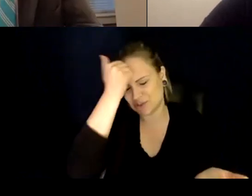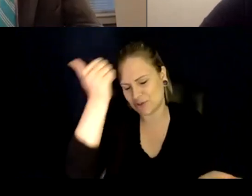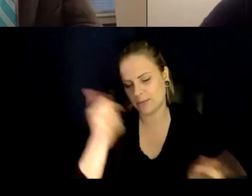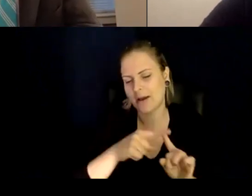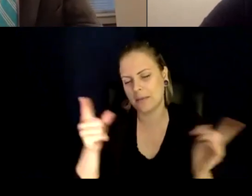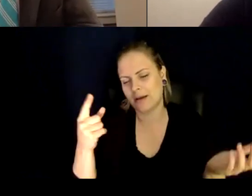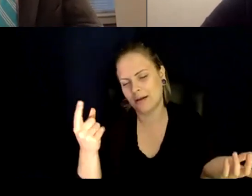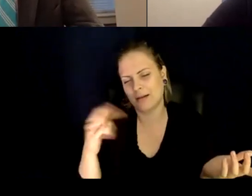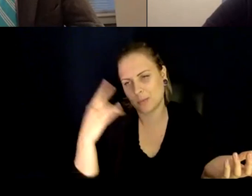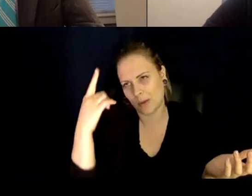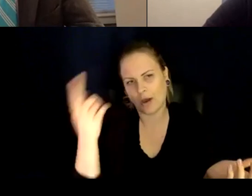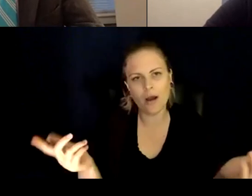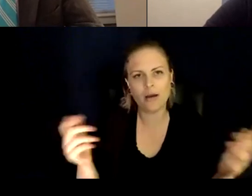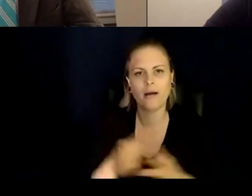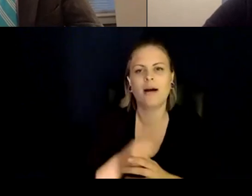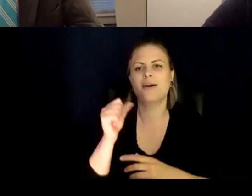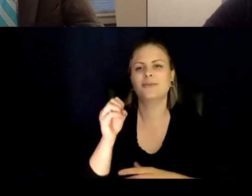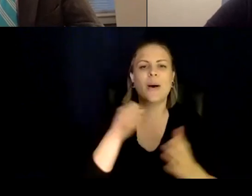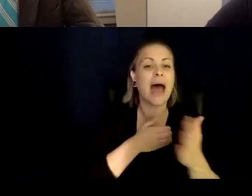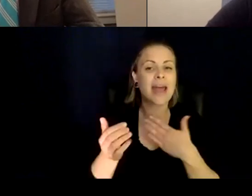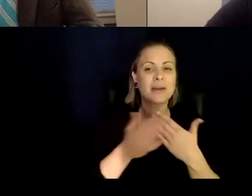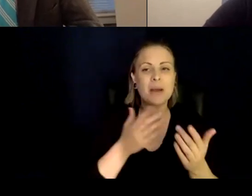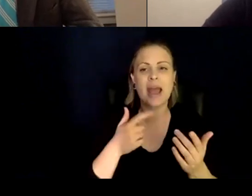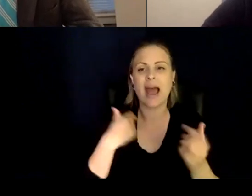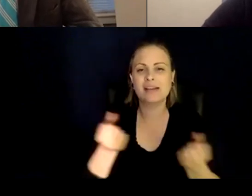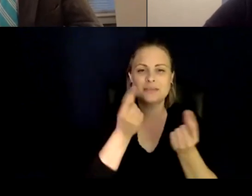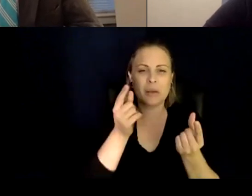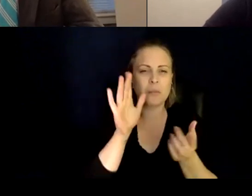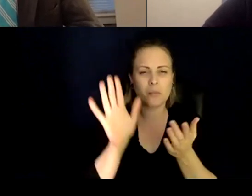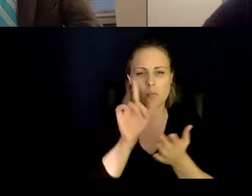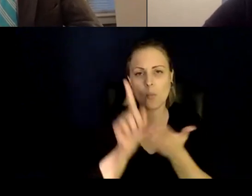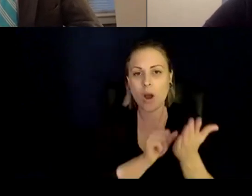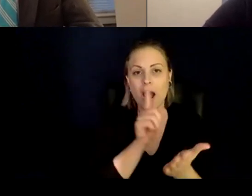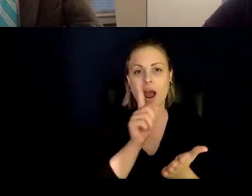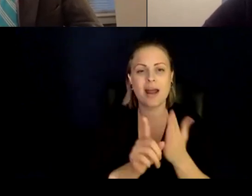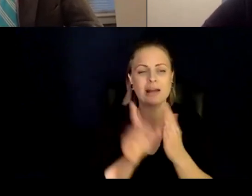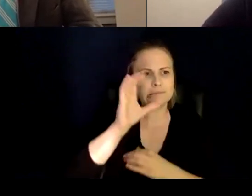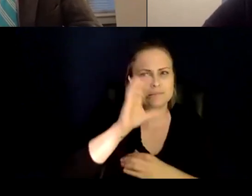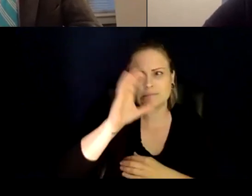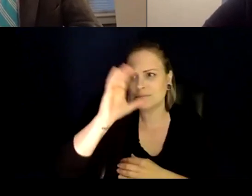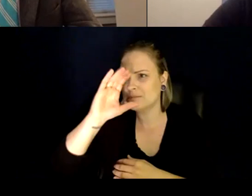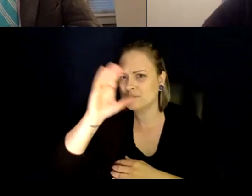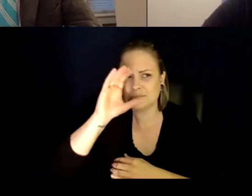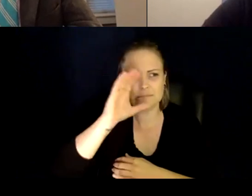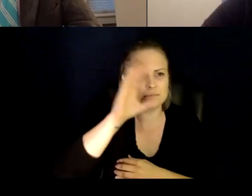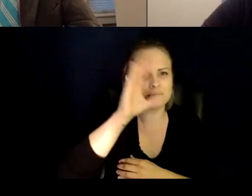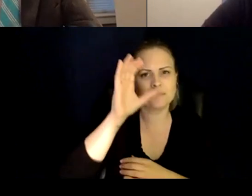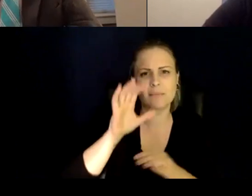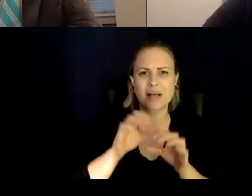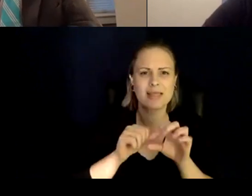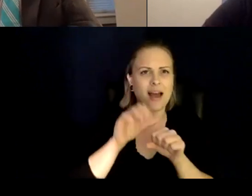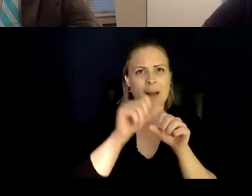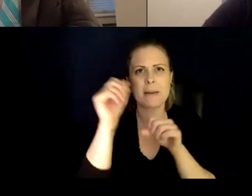at the time. So anyway, I spent about an hour or so scouring the area, climbing back